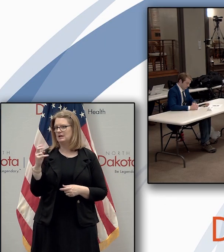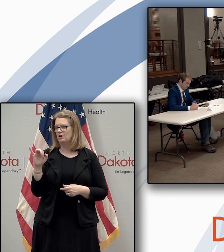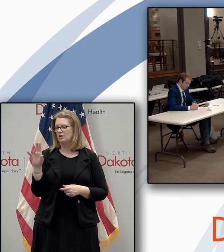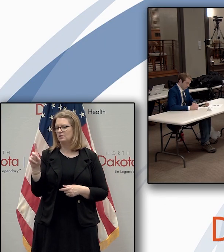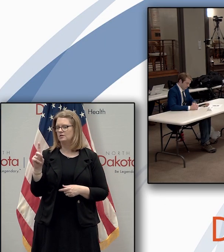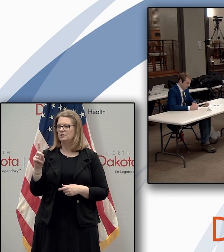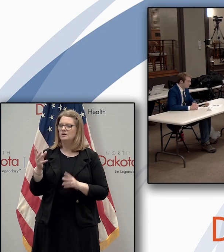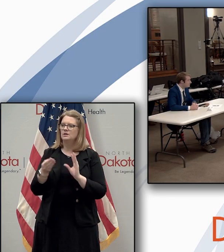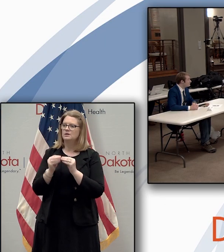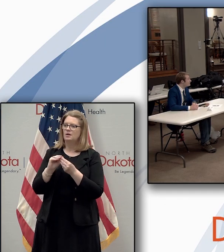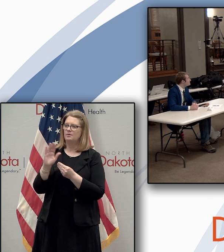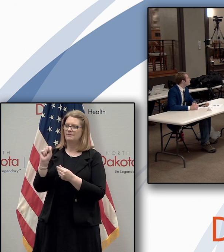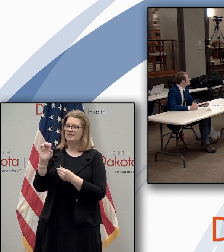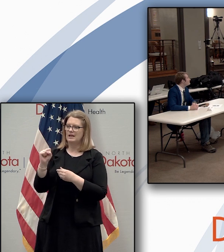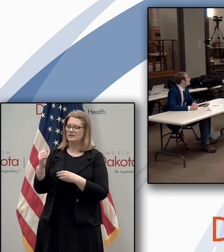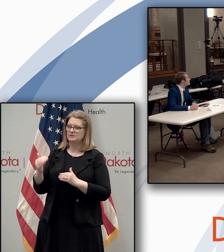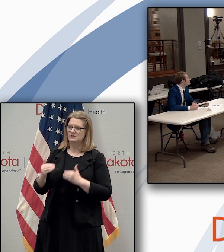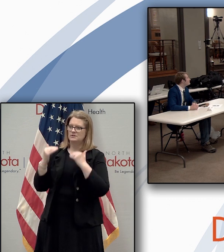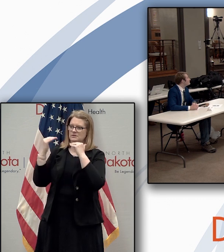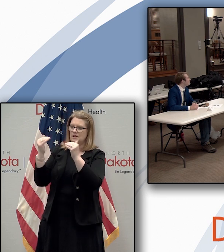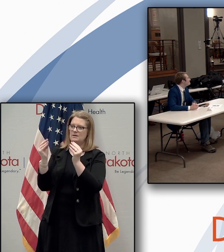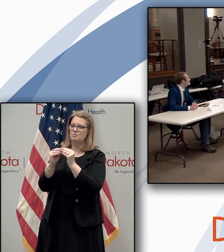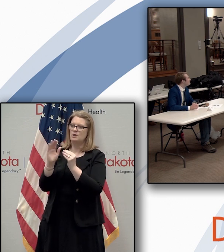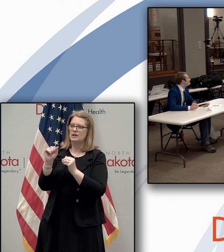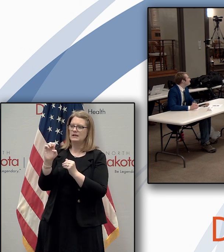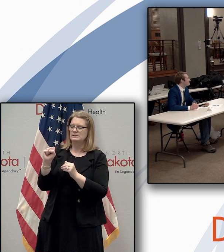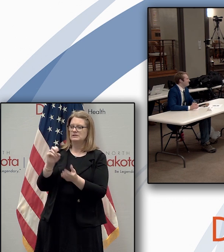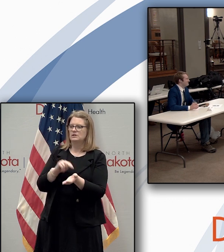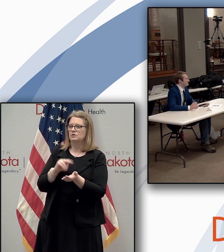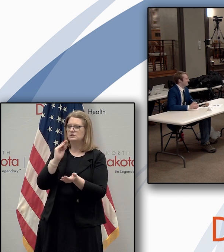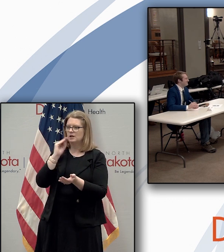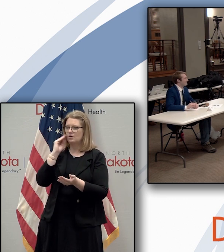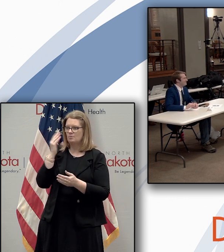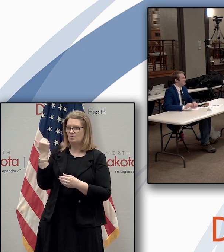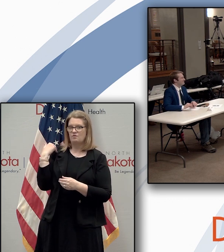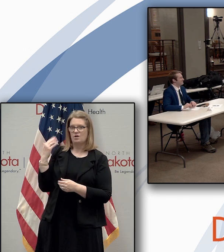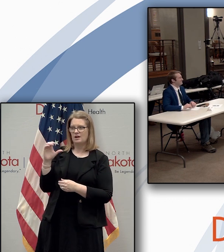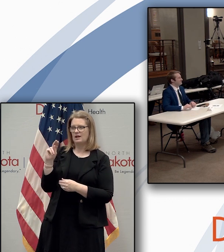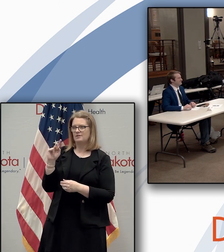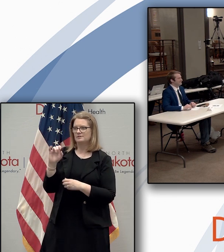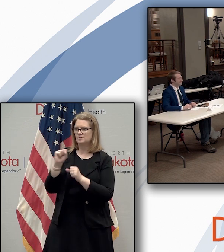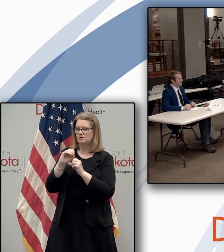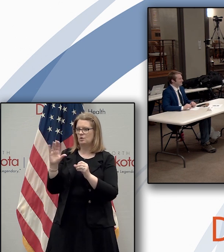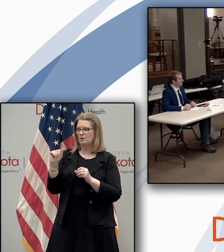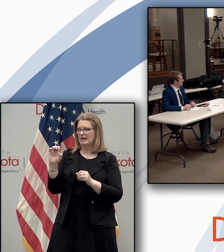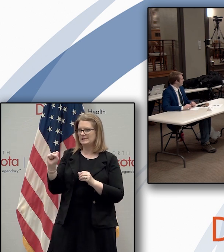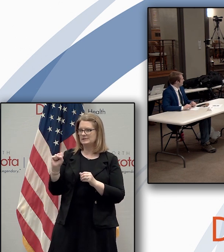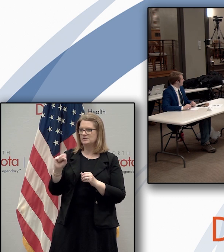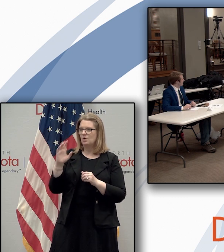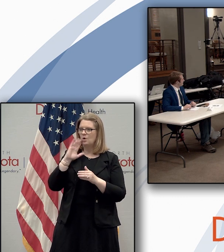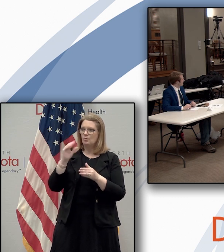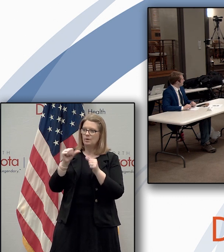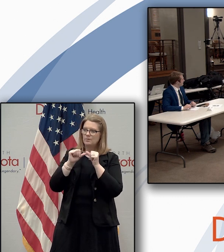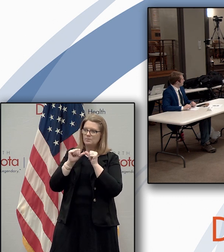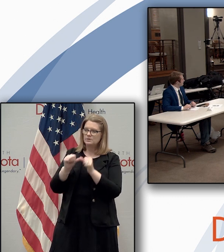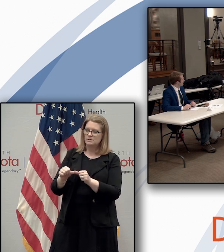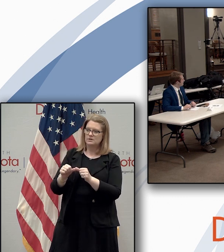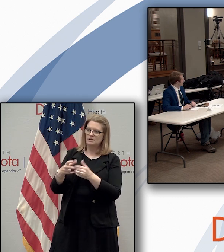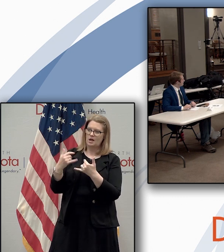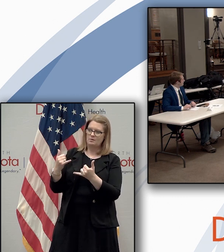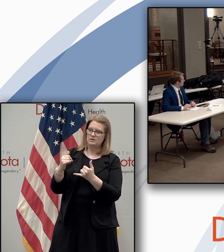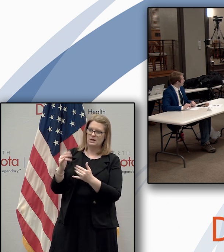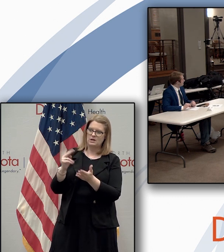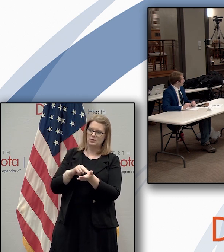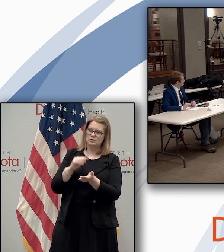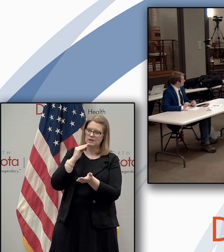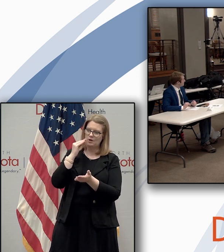increased numbers of cases plus more cases in nursing homes, even in counties that have no cases. Will we proceed with updated nursing